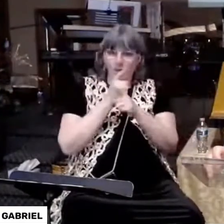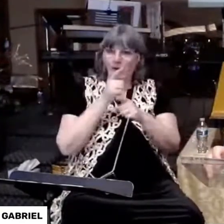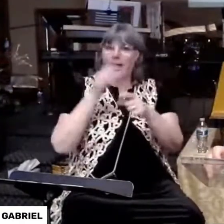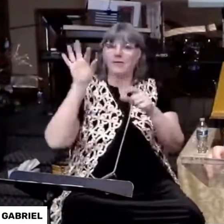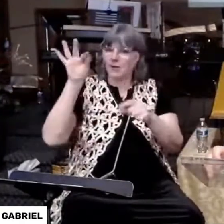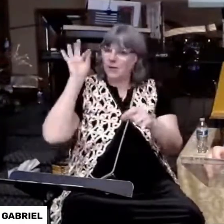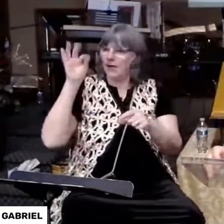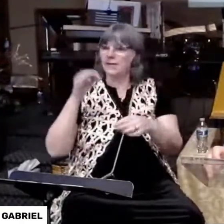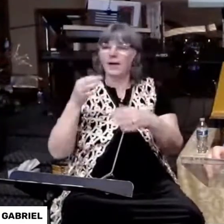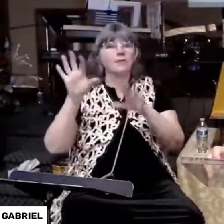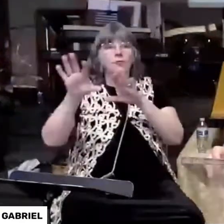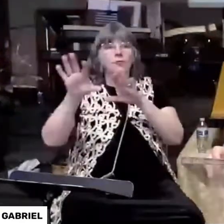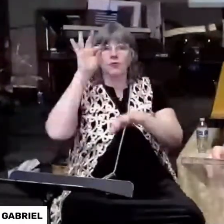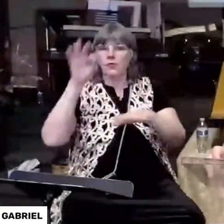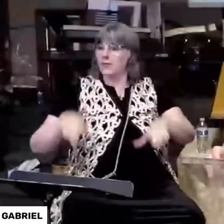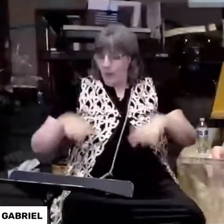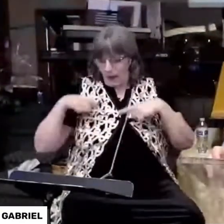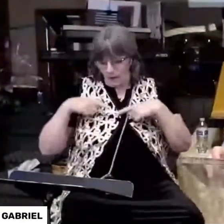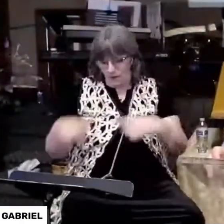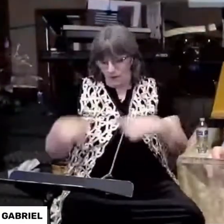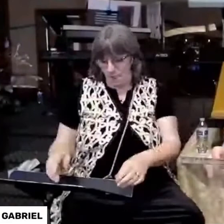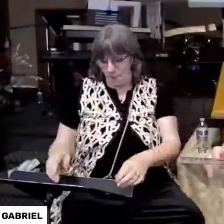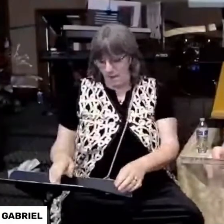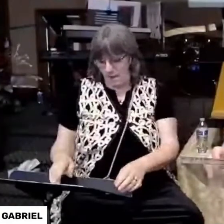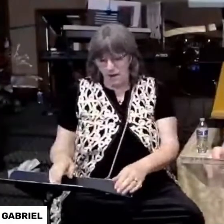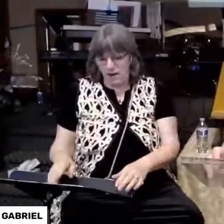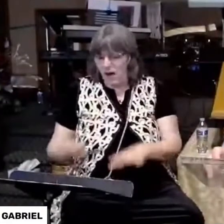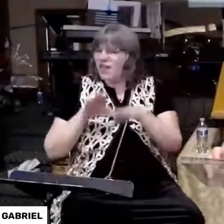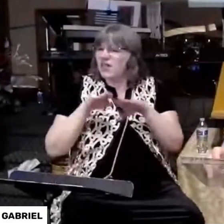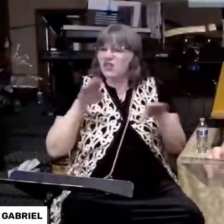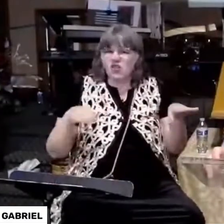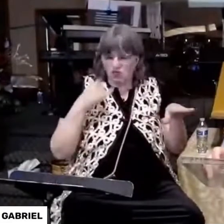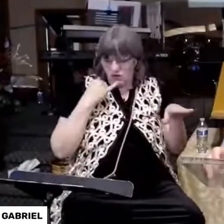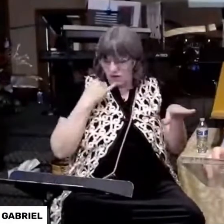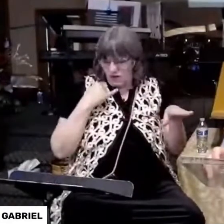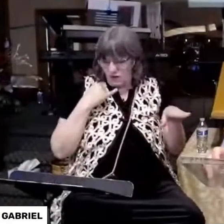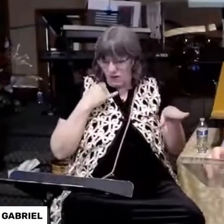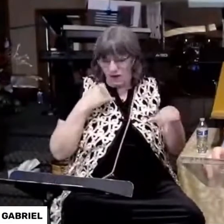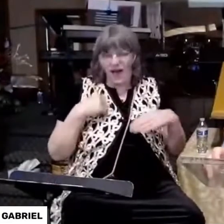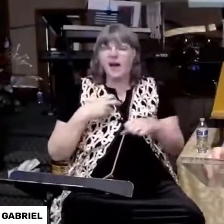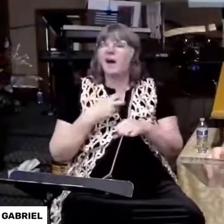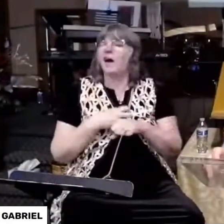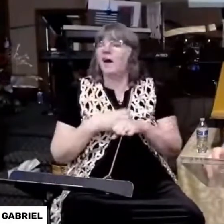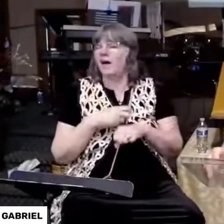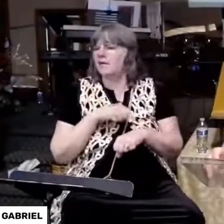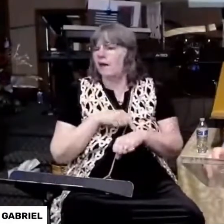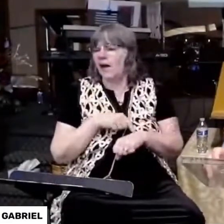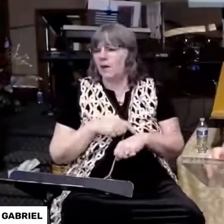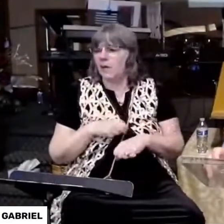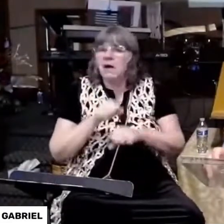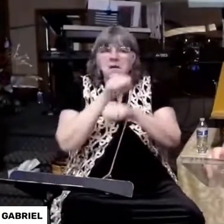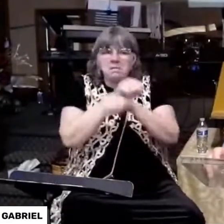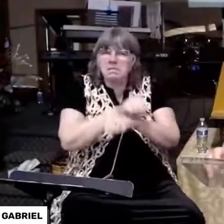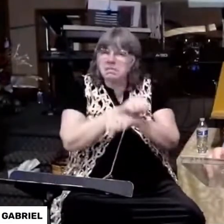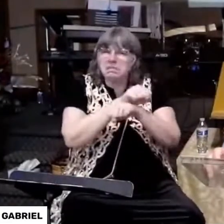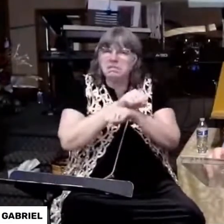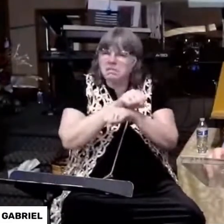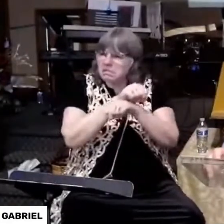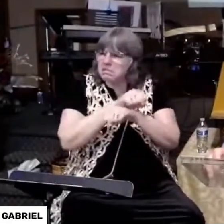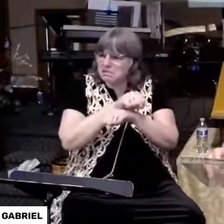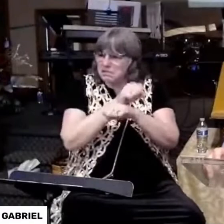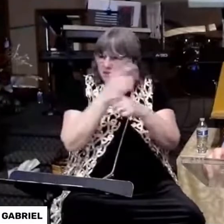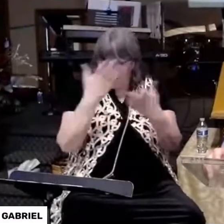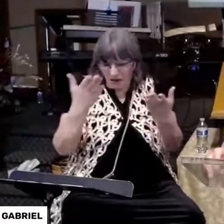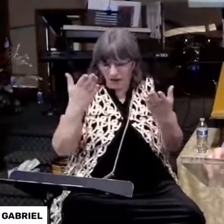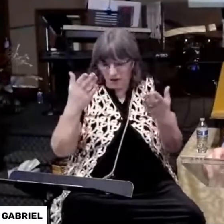that they suffered under Egypt, you know, I mean, it's crazy. Israel had a hard time in